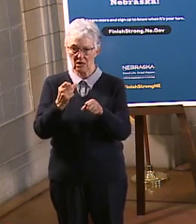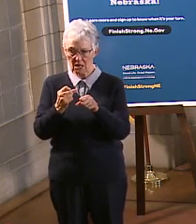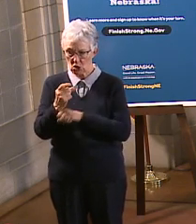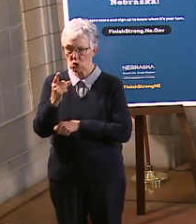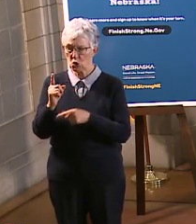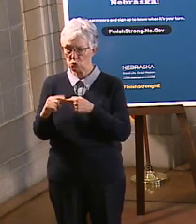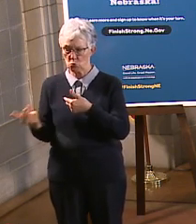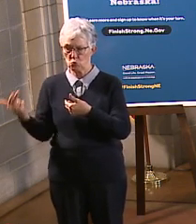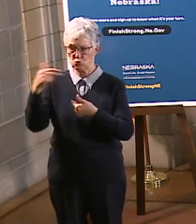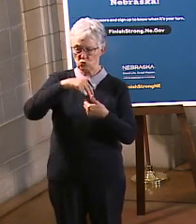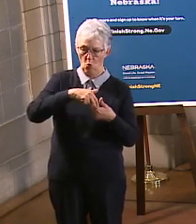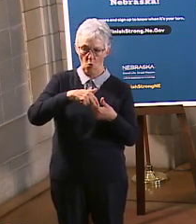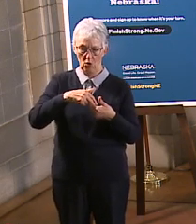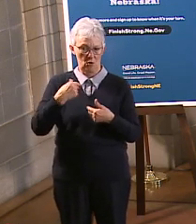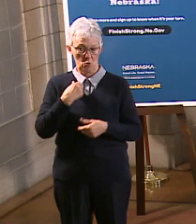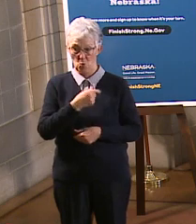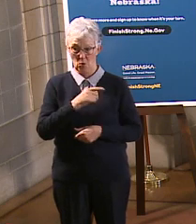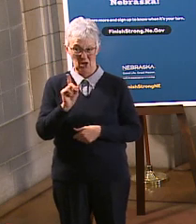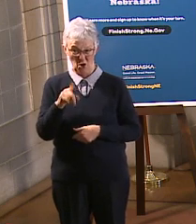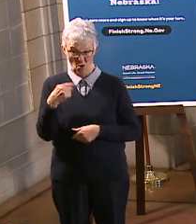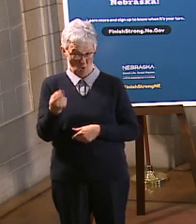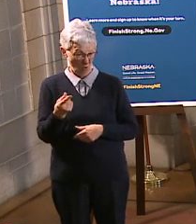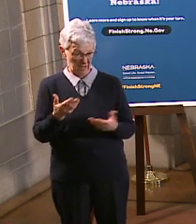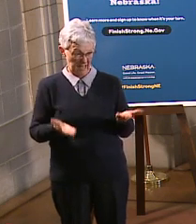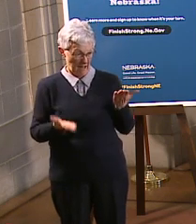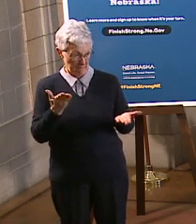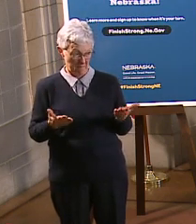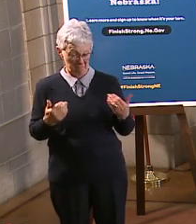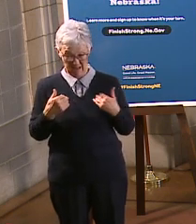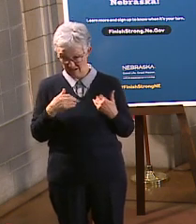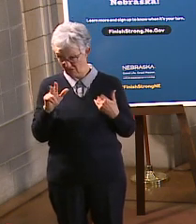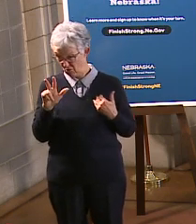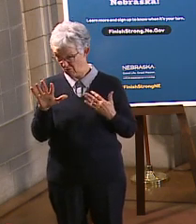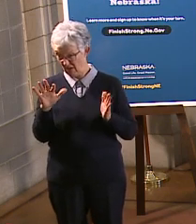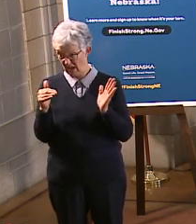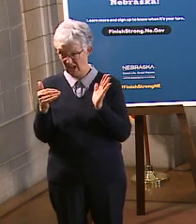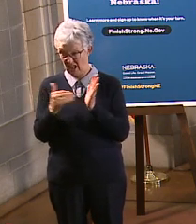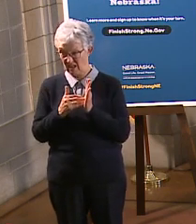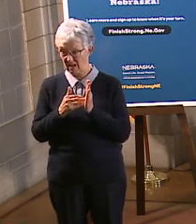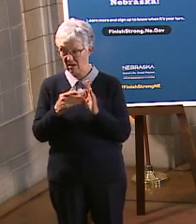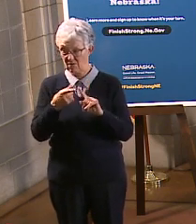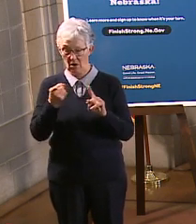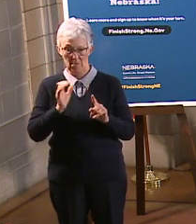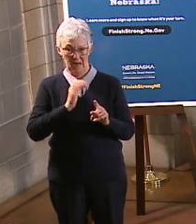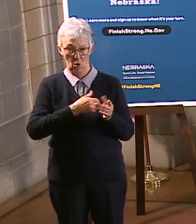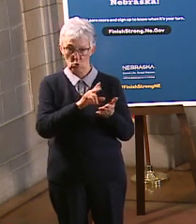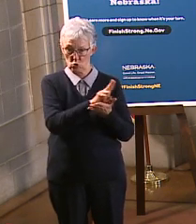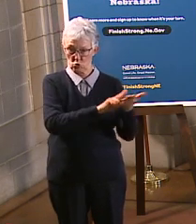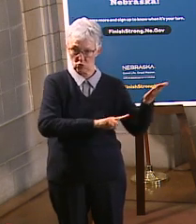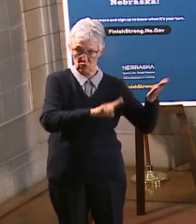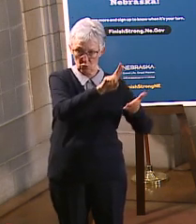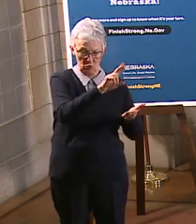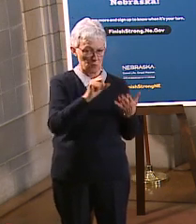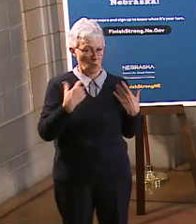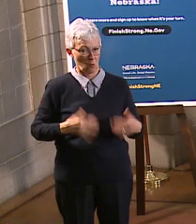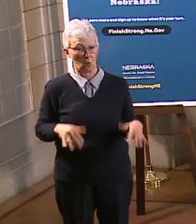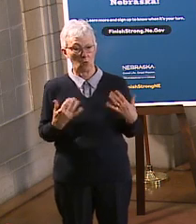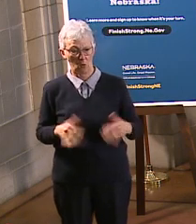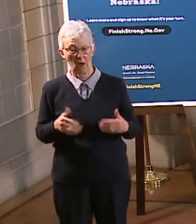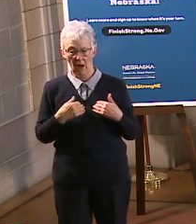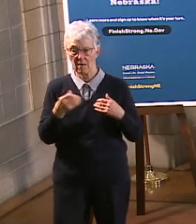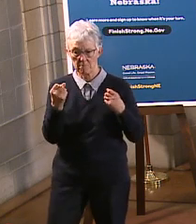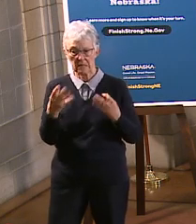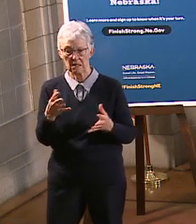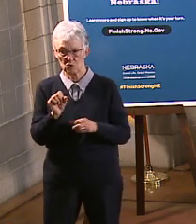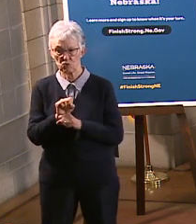jobs in agriculture, we're probably only going to be turning out about 35,000 out of our nation's universities. So there's lots of opportunities for young people who are interested